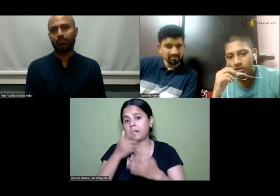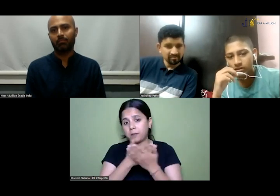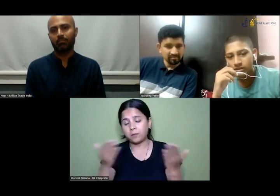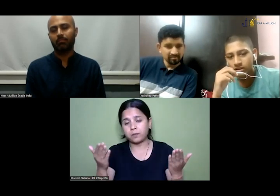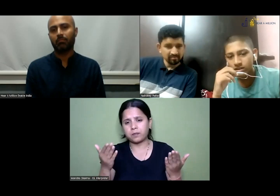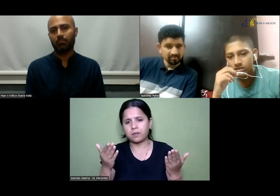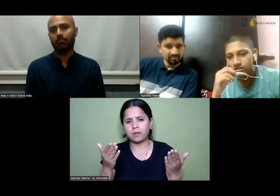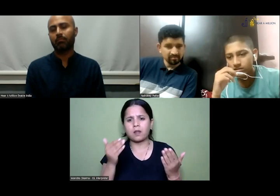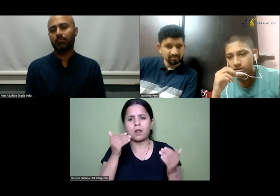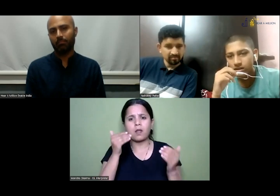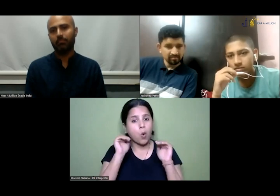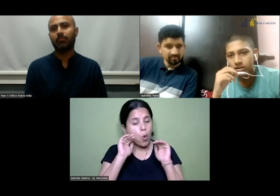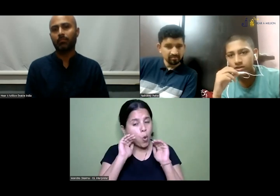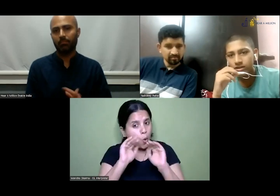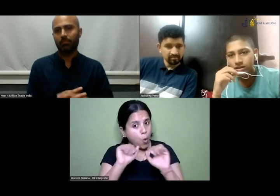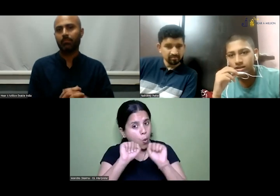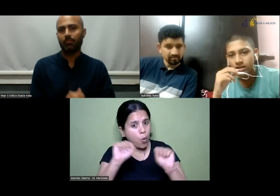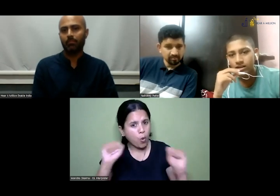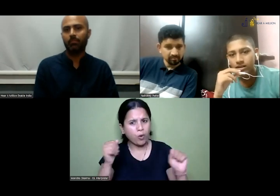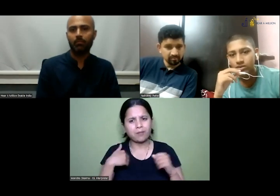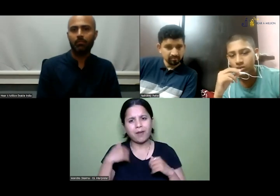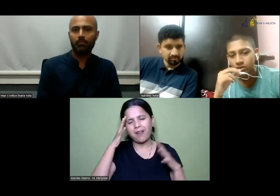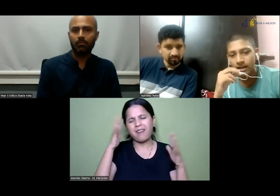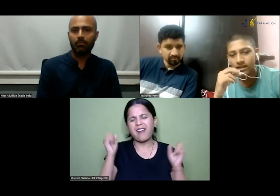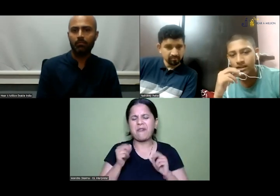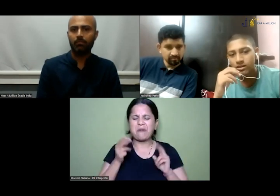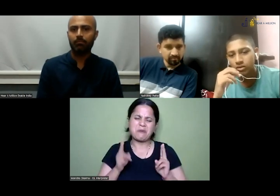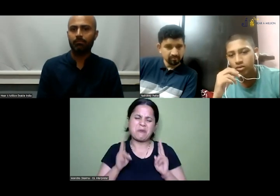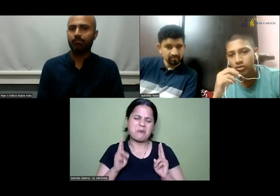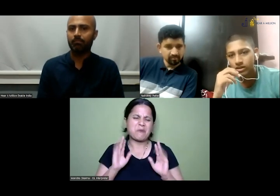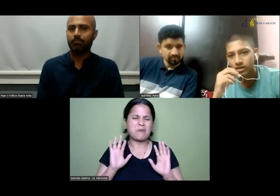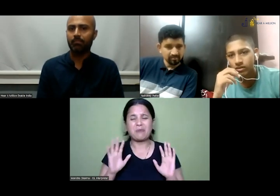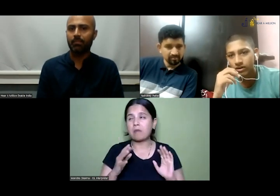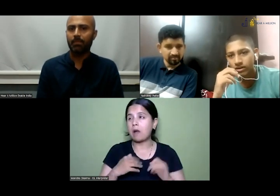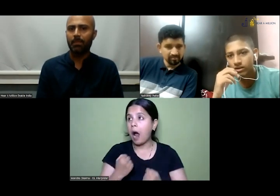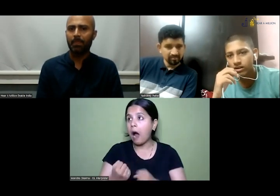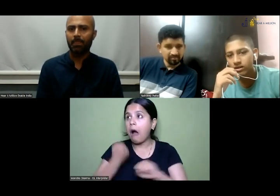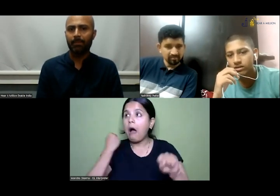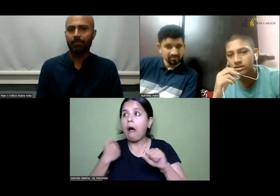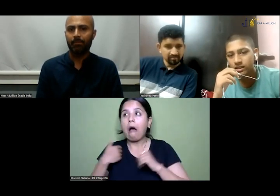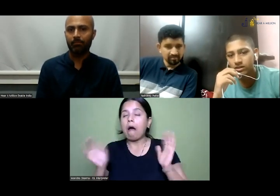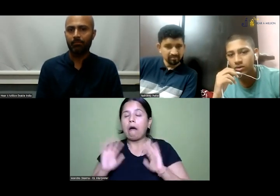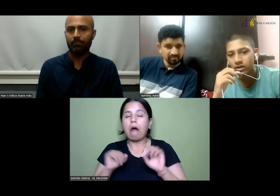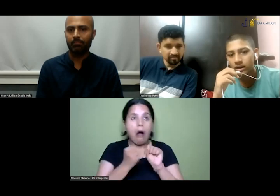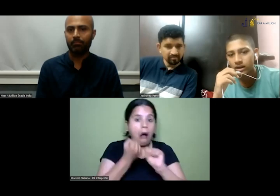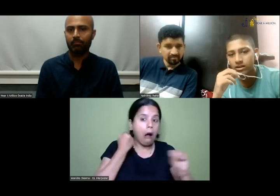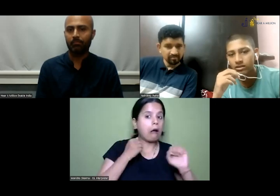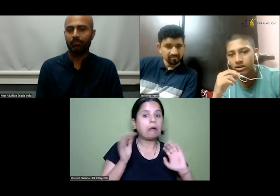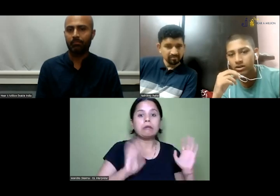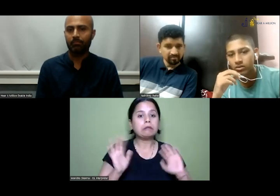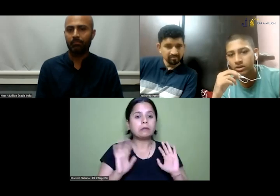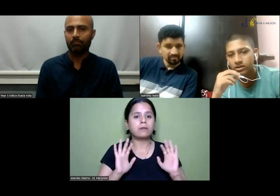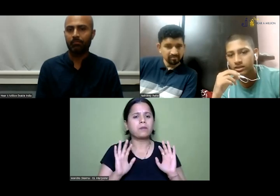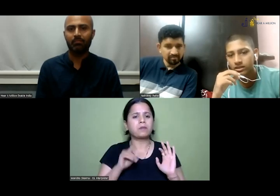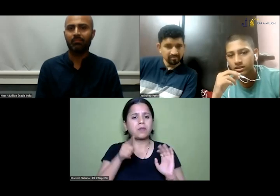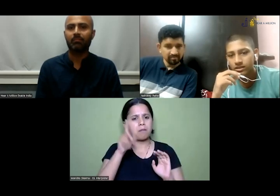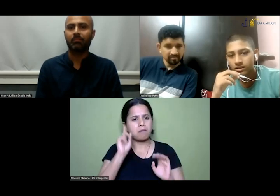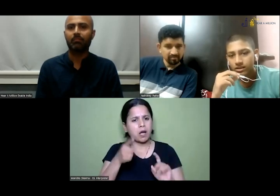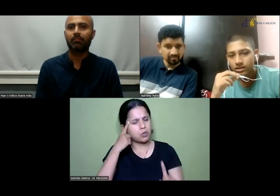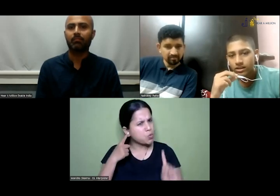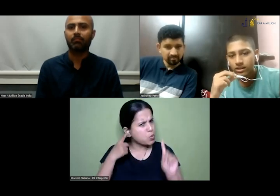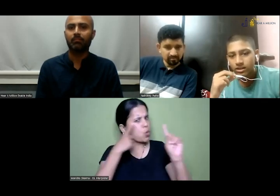move out of their comfort zone and do what they want, set a goal and work towards